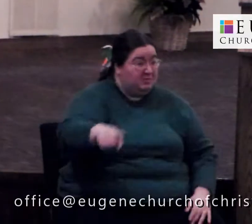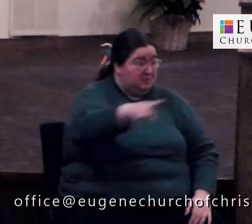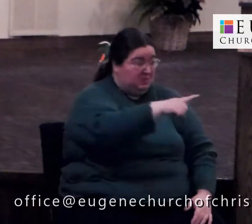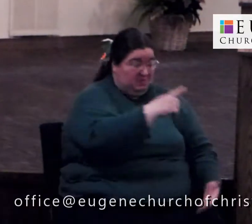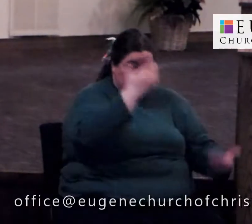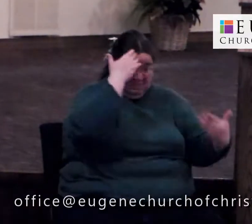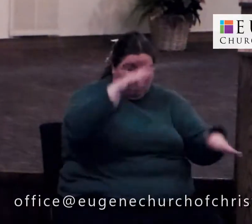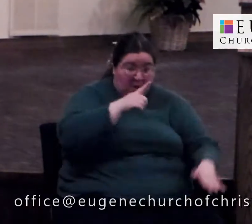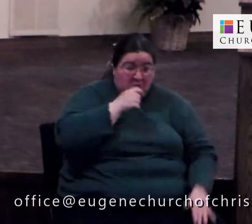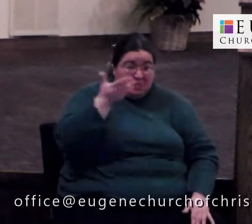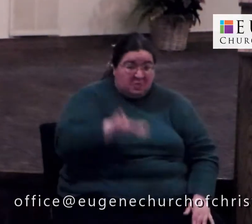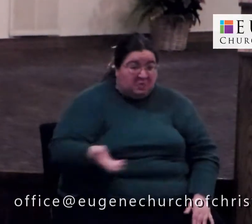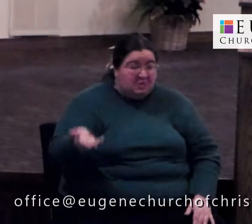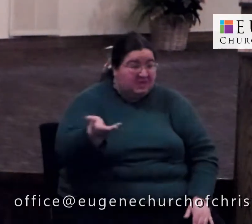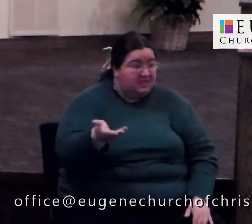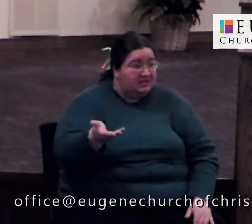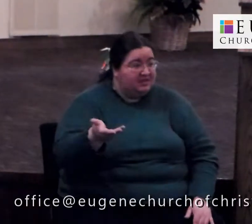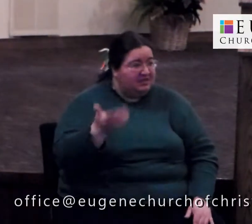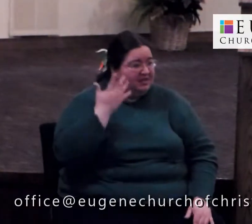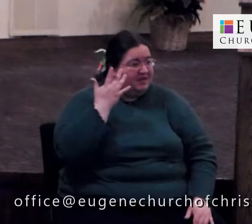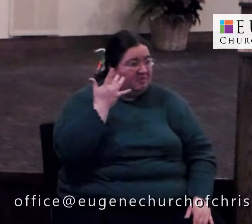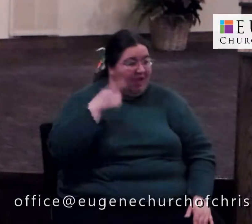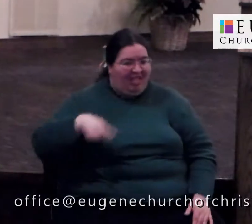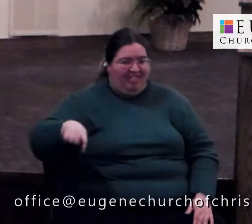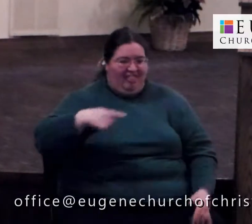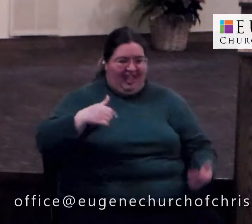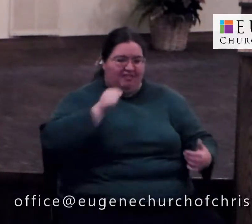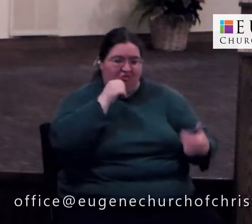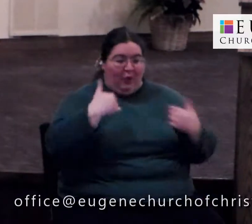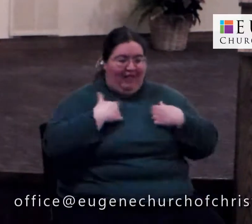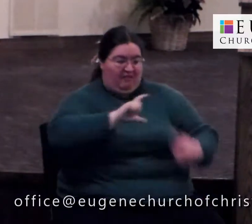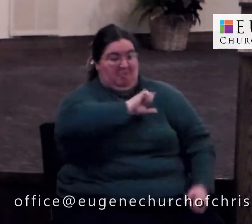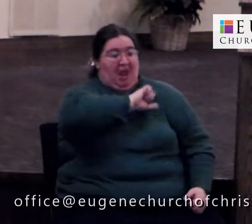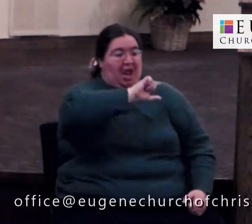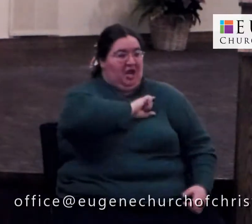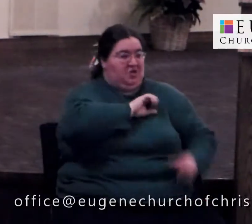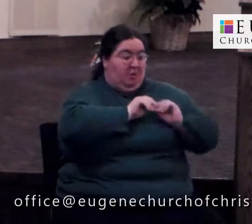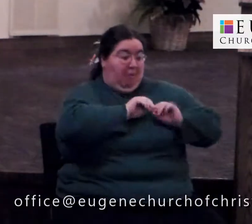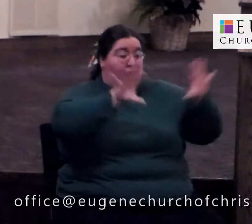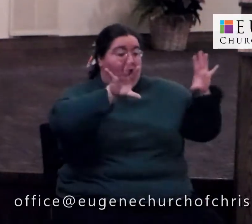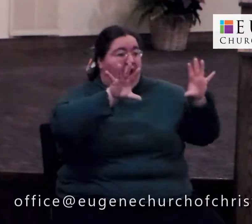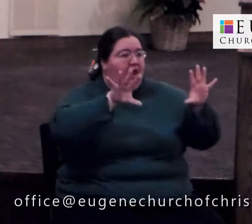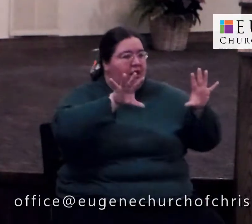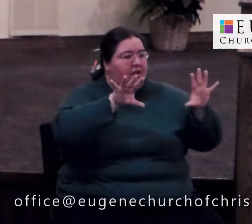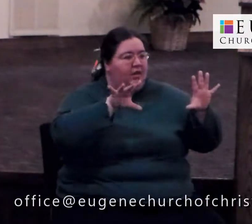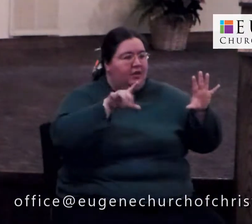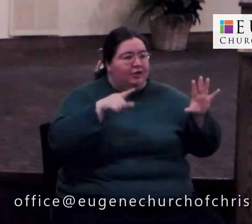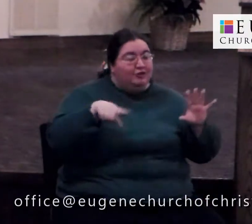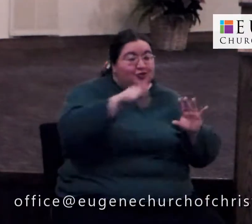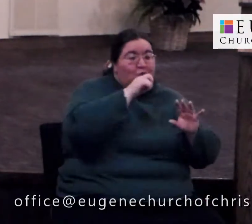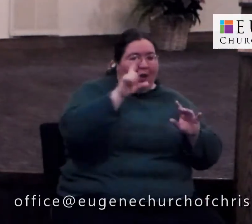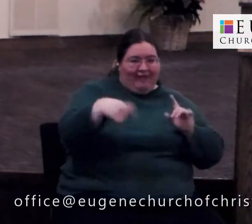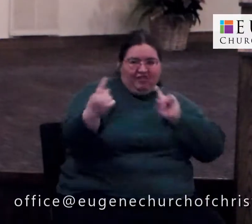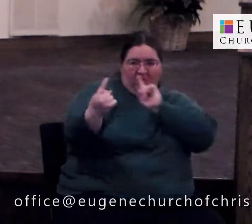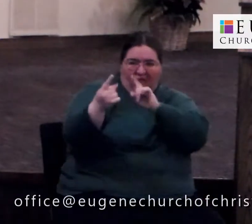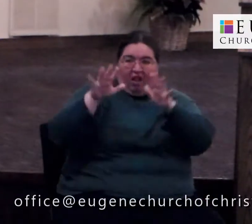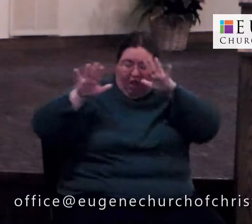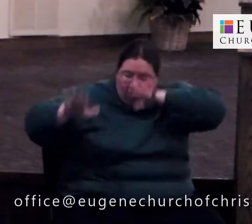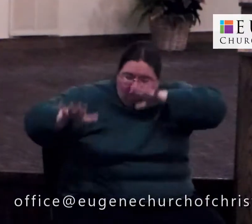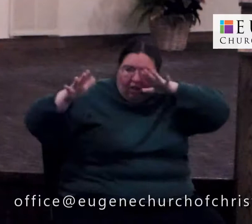are is because they're not wearing a badge, and you don't have to bow at their feet, and you don't have to make sure they're happy so you can be happy and things like that. We all just kind of